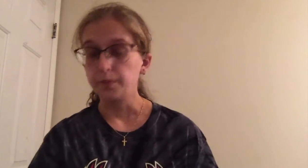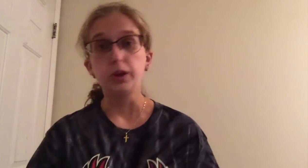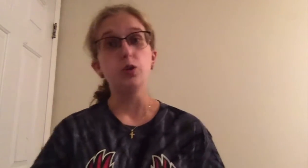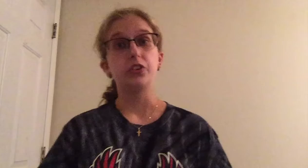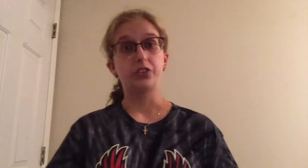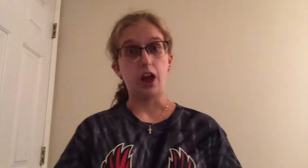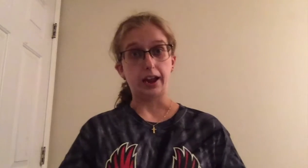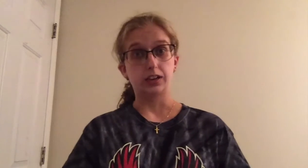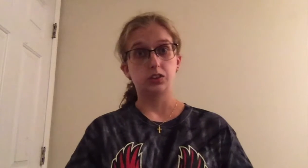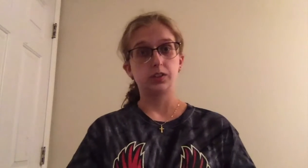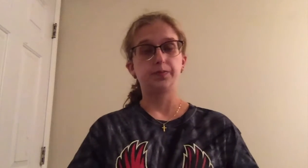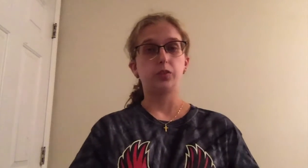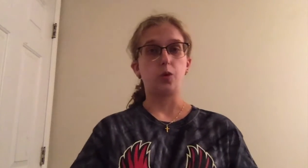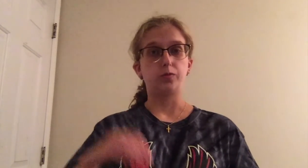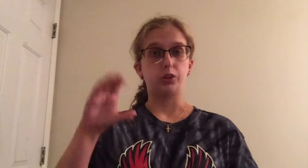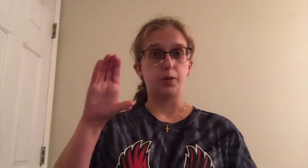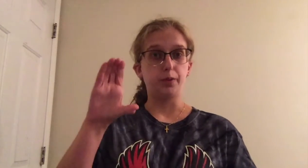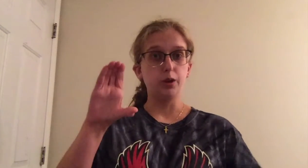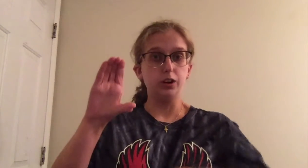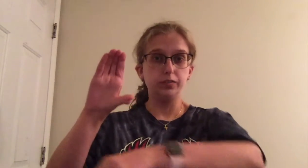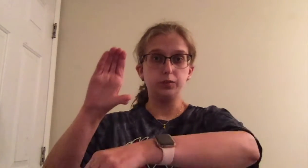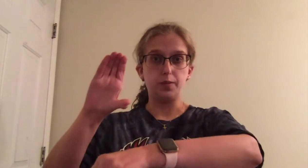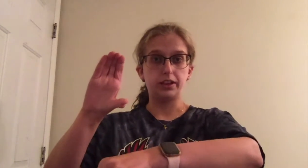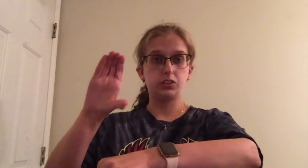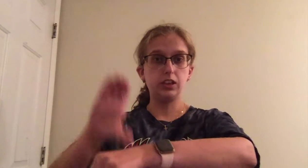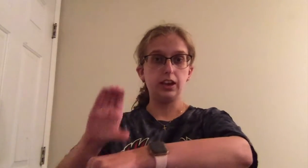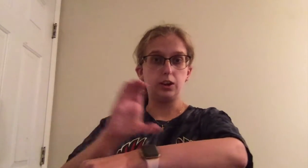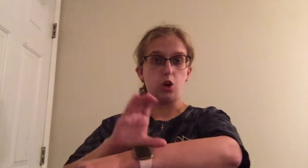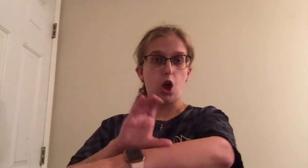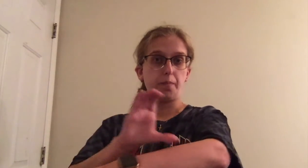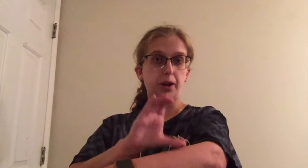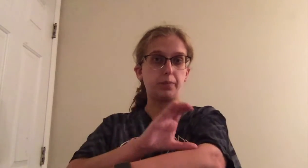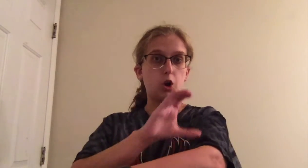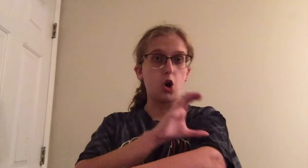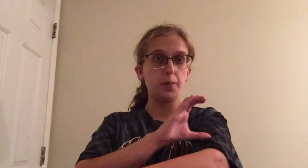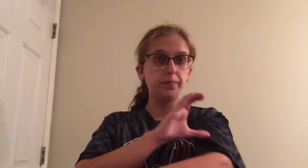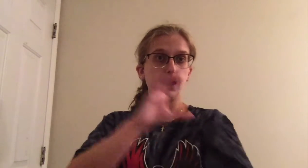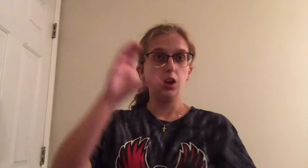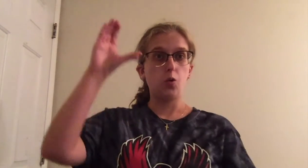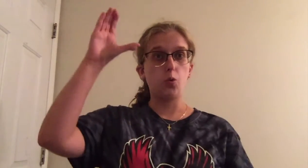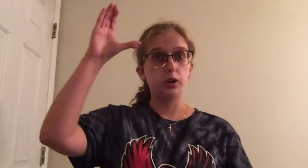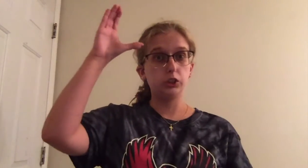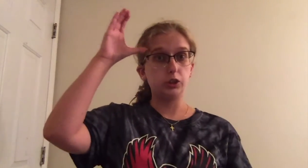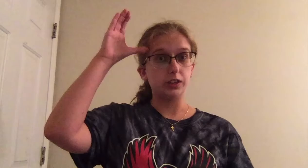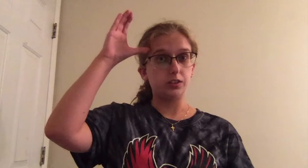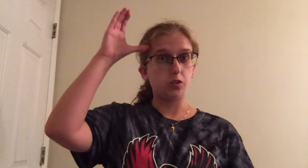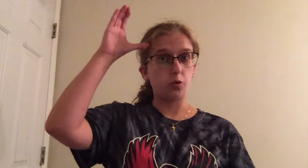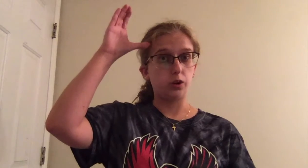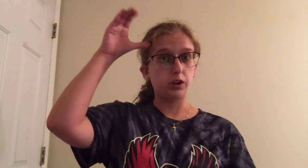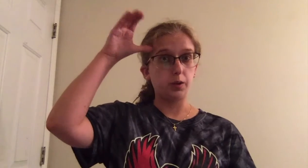Computer science. So for computer, you make a C and you hop it up your arm, or